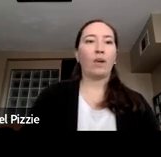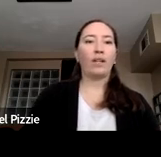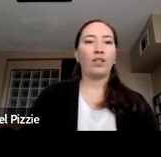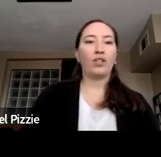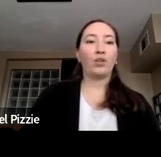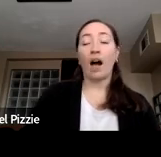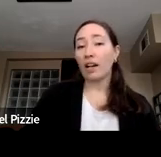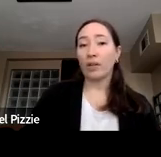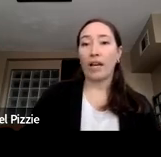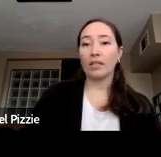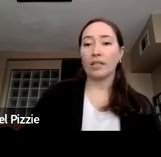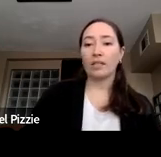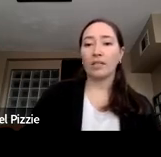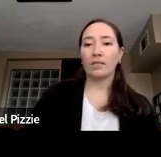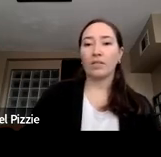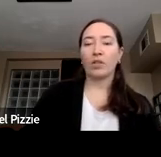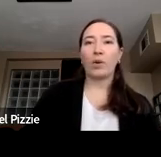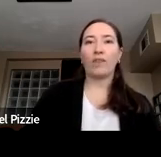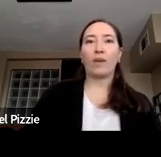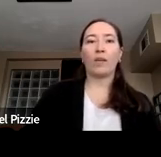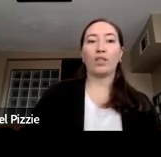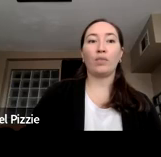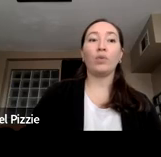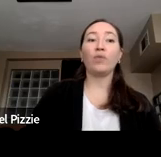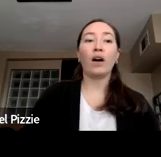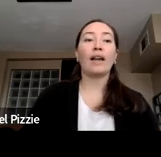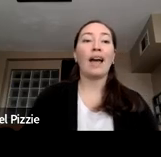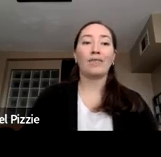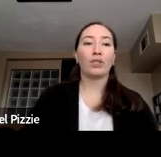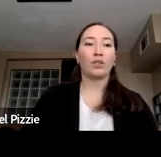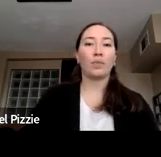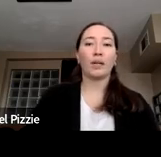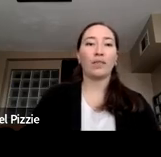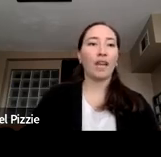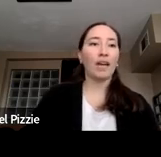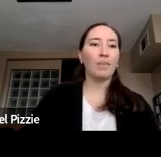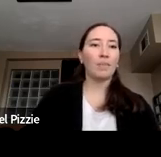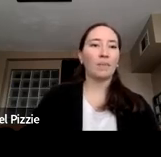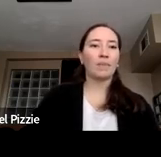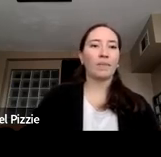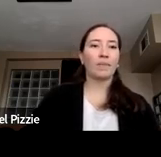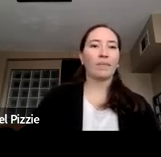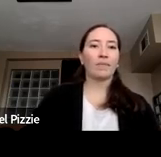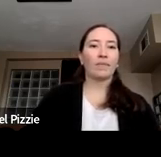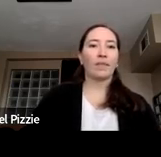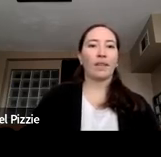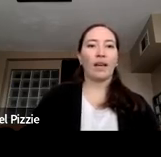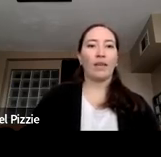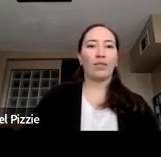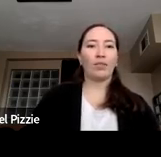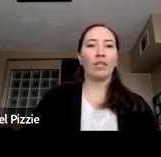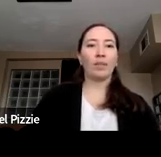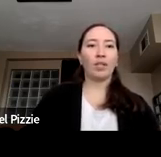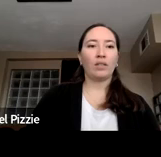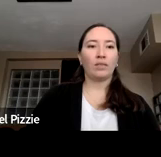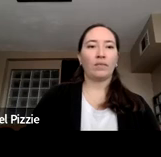If I wanted to auto advance, so if I wanted to move on after a certain period of time, I